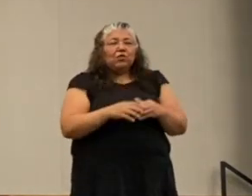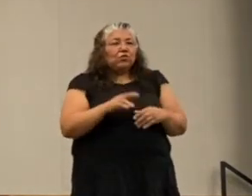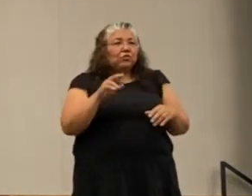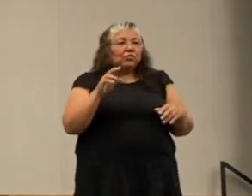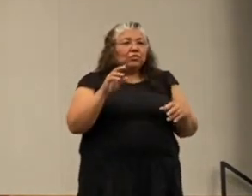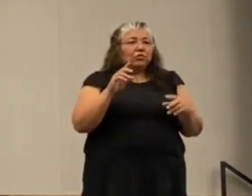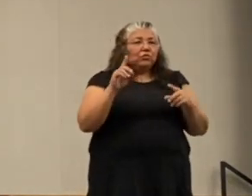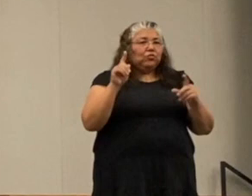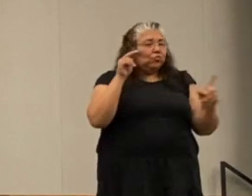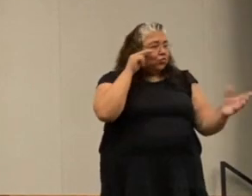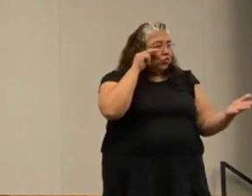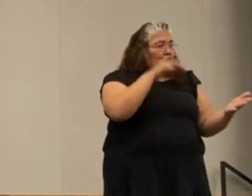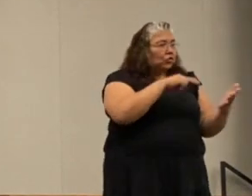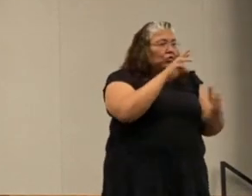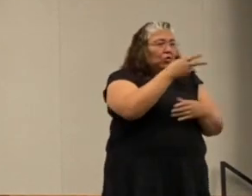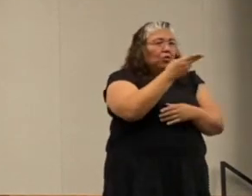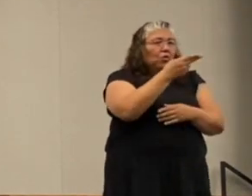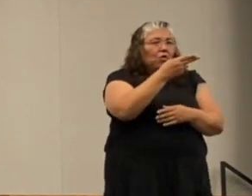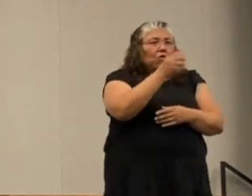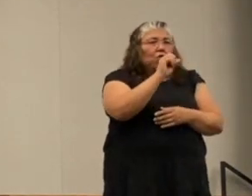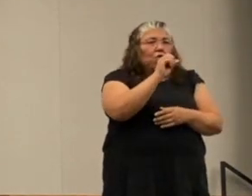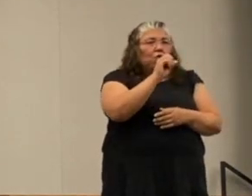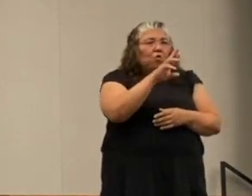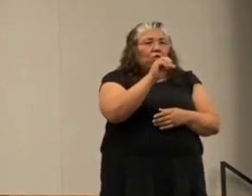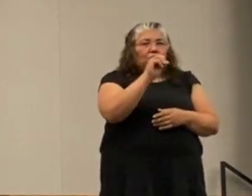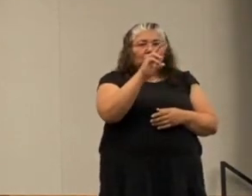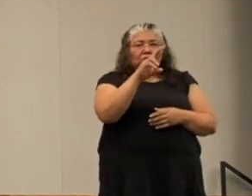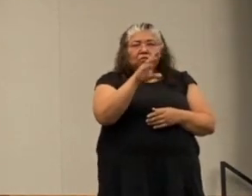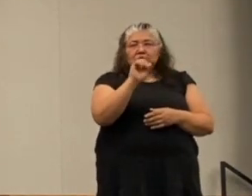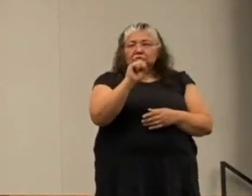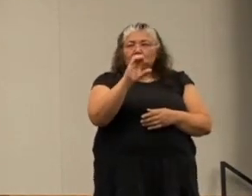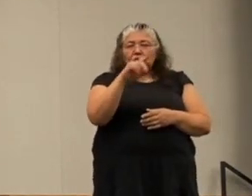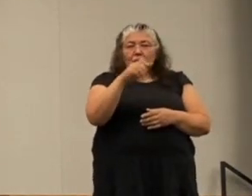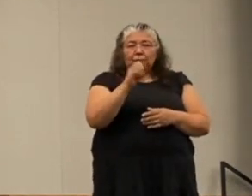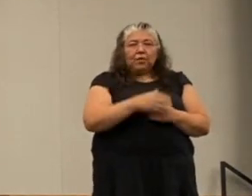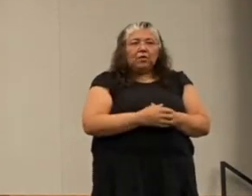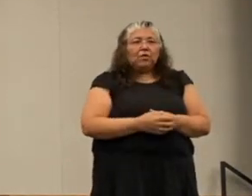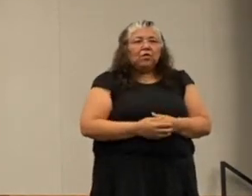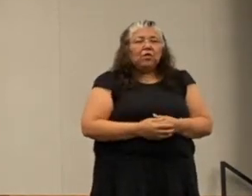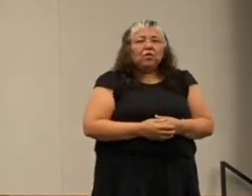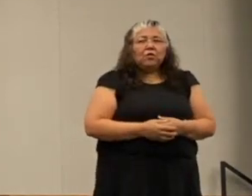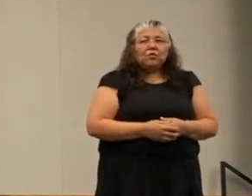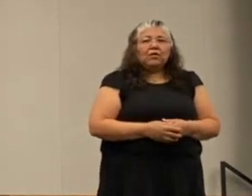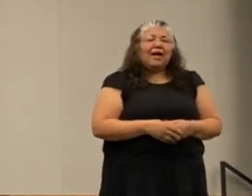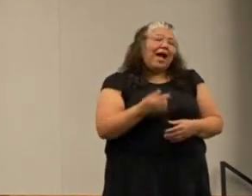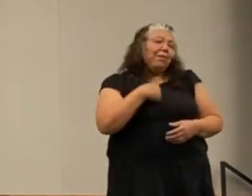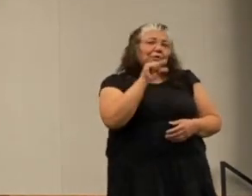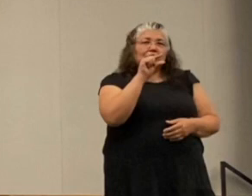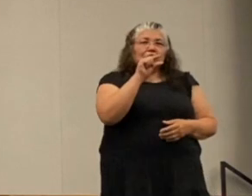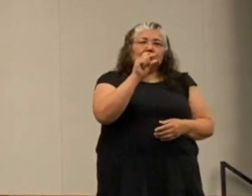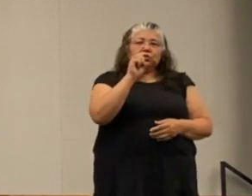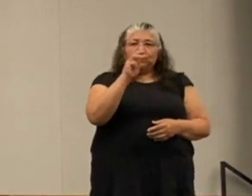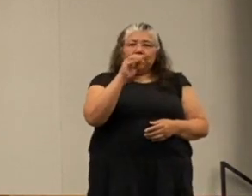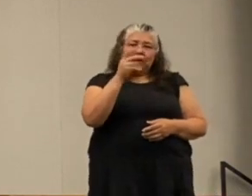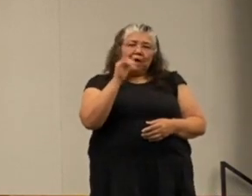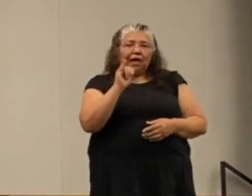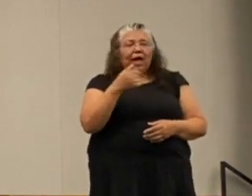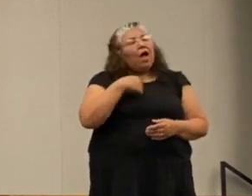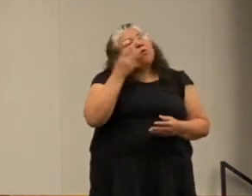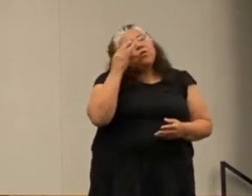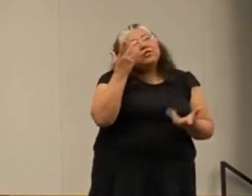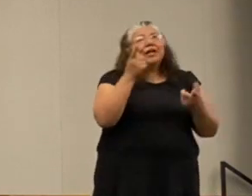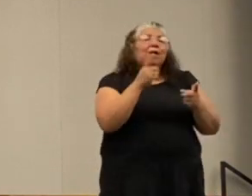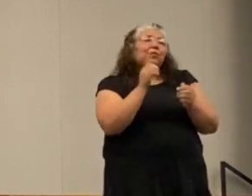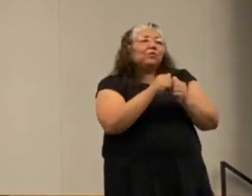your horoscope? Horoscope. Do you turn to that? I'm a Gemini. I wonder what's going to happen for